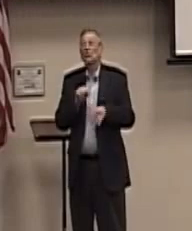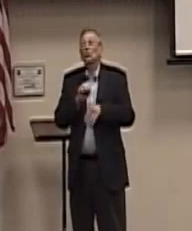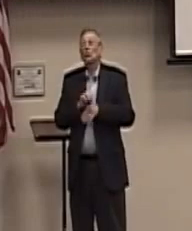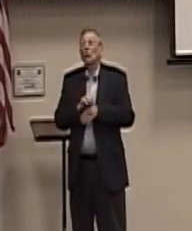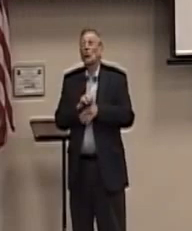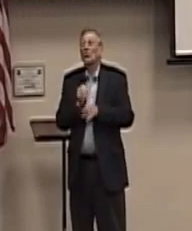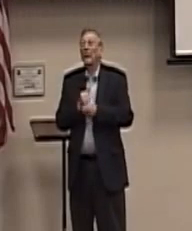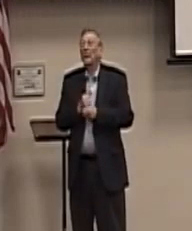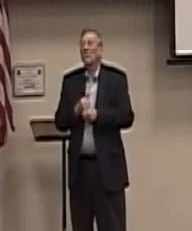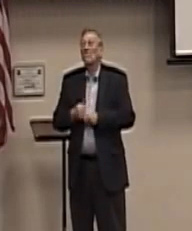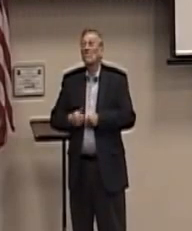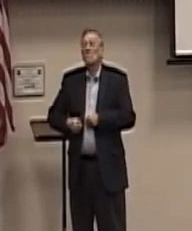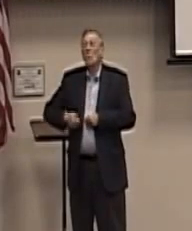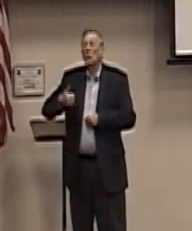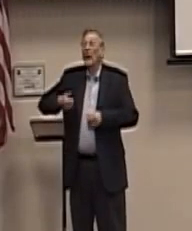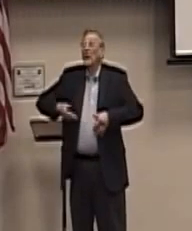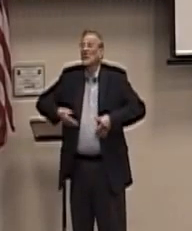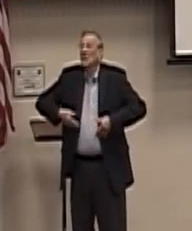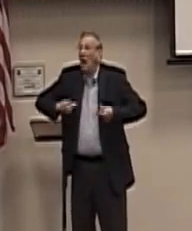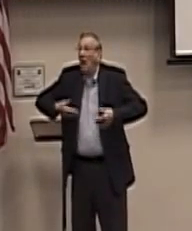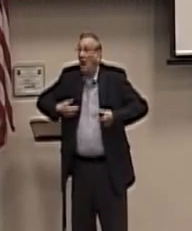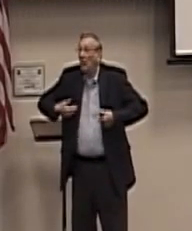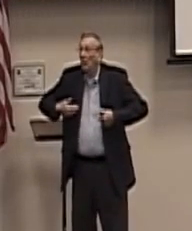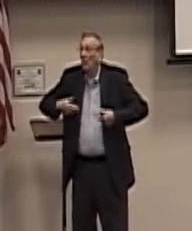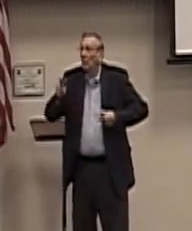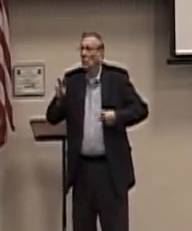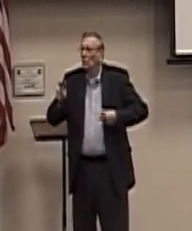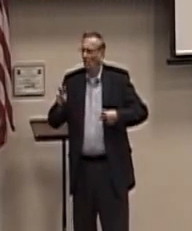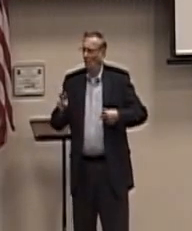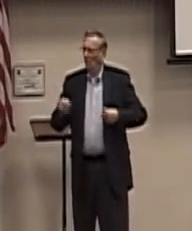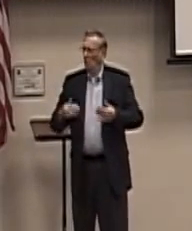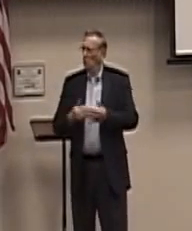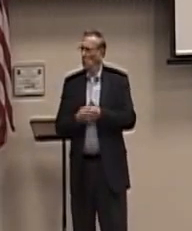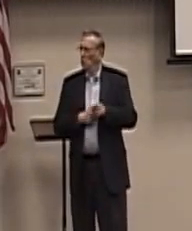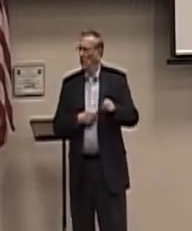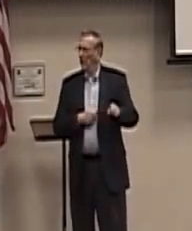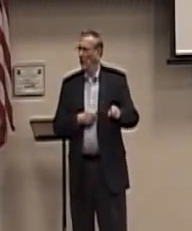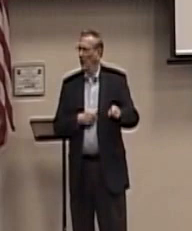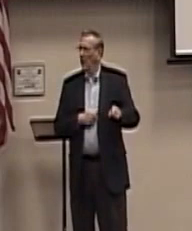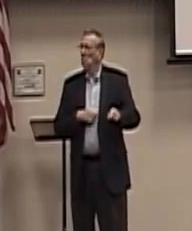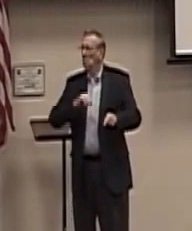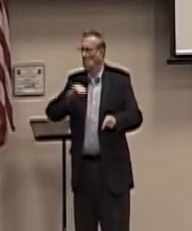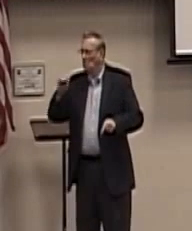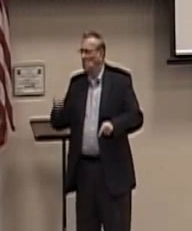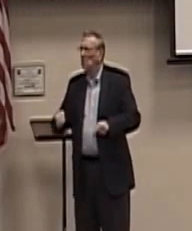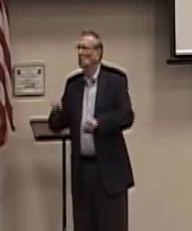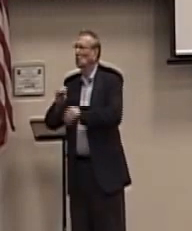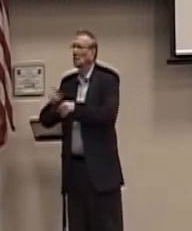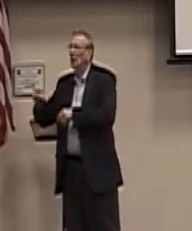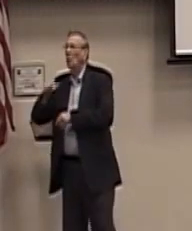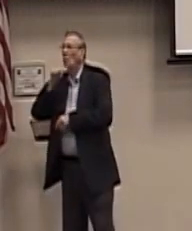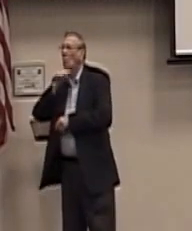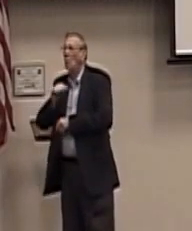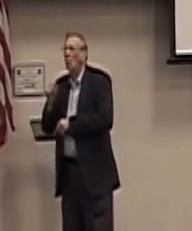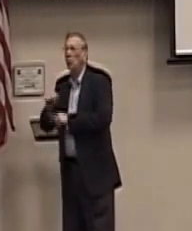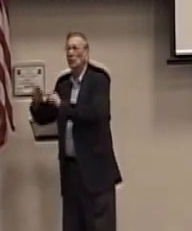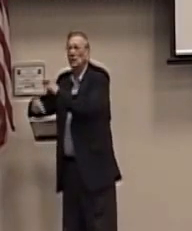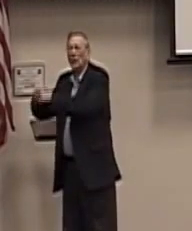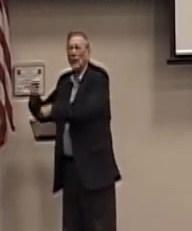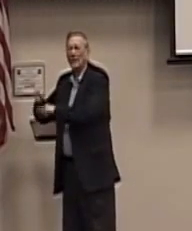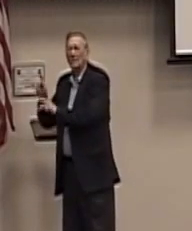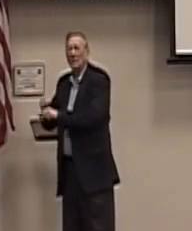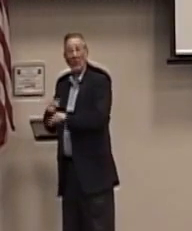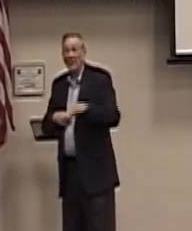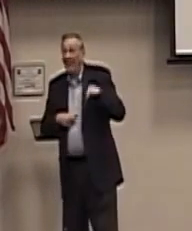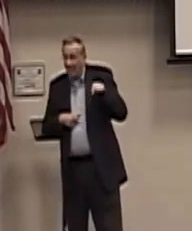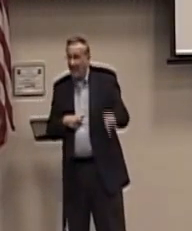congregation made up primarily of young couples. And that's unique in New Zealand because majorly the churches there are made up of an older generation.